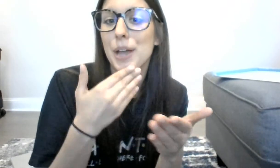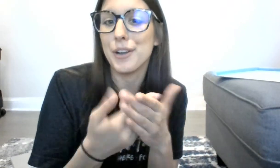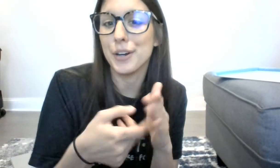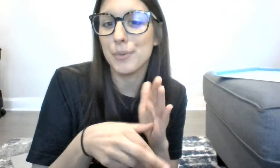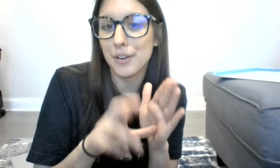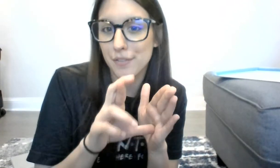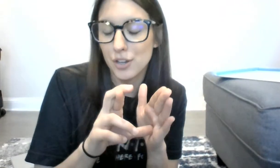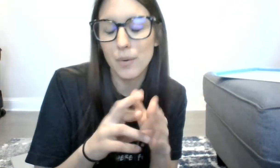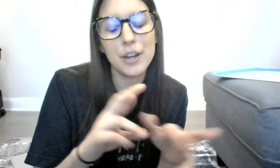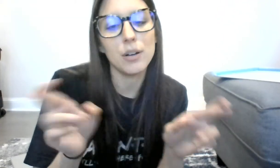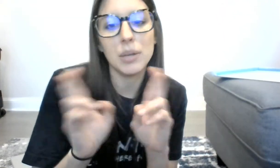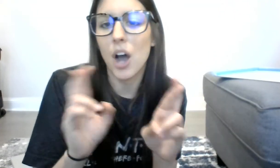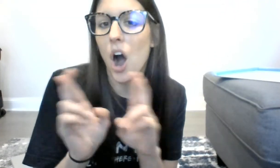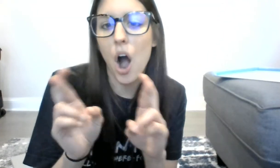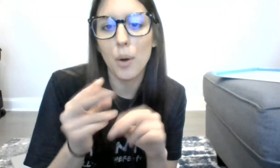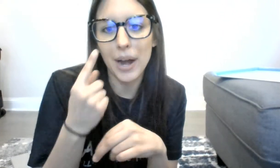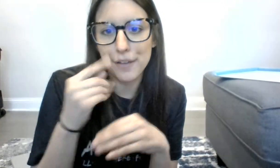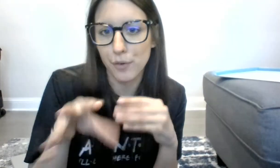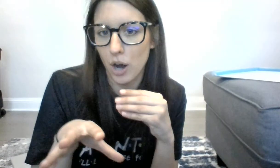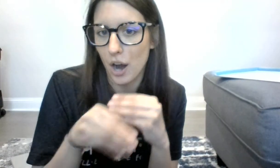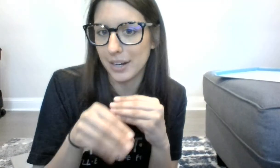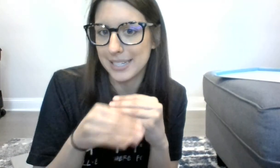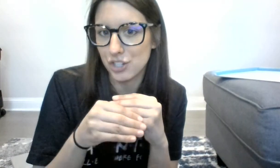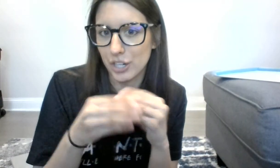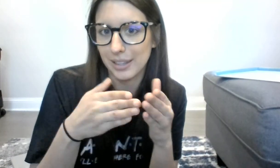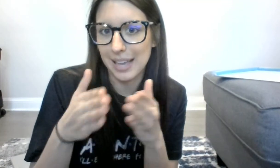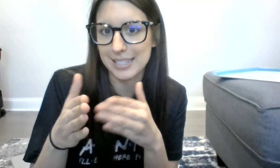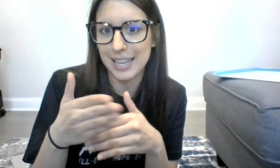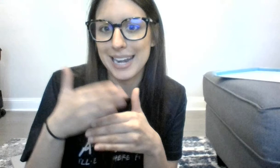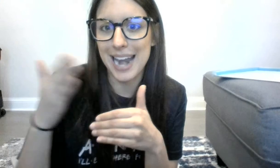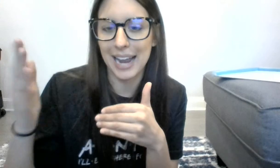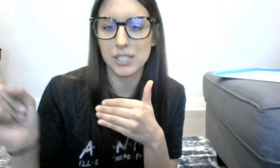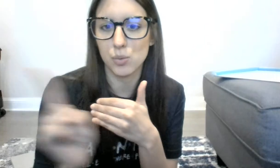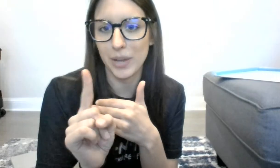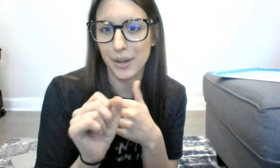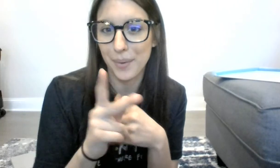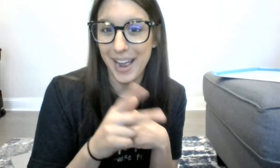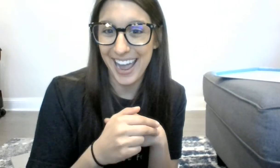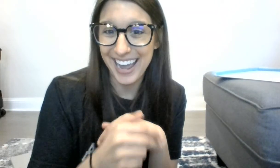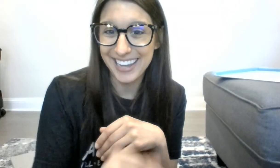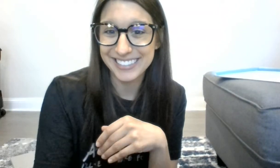good review and you'll be all ready for our addition lesson next week, okay?